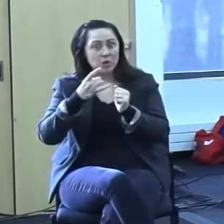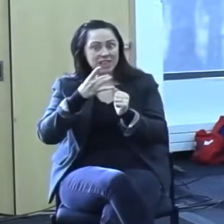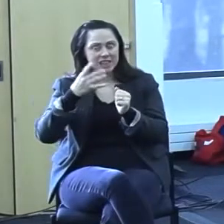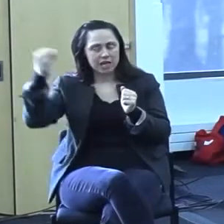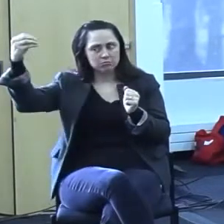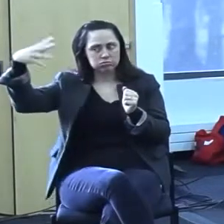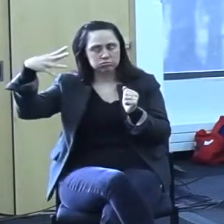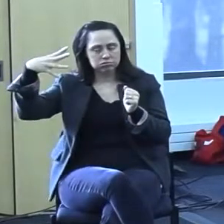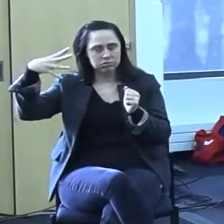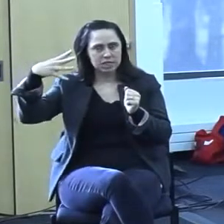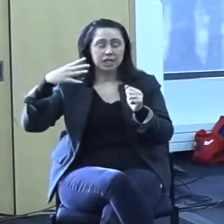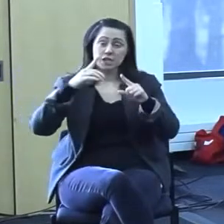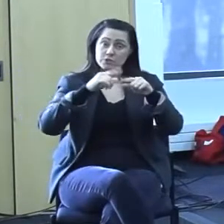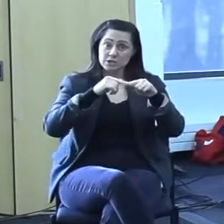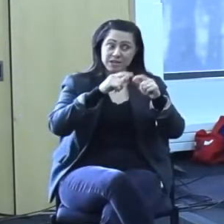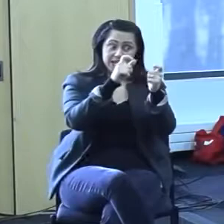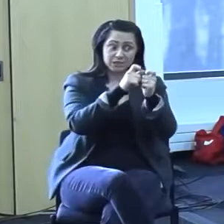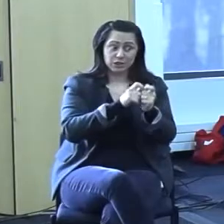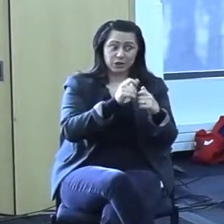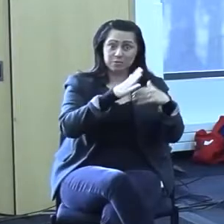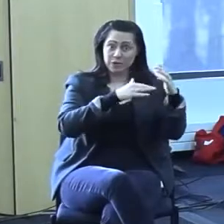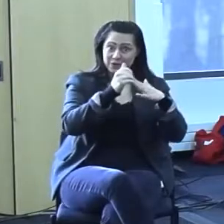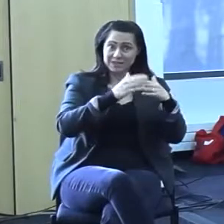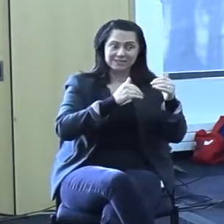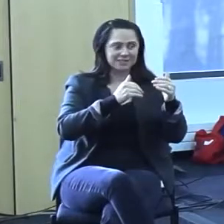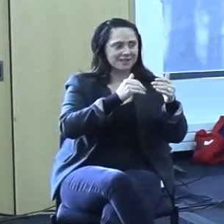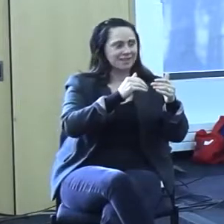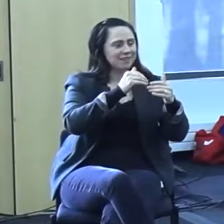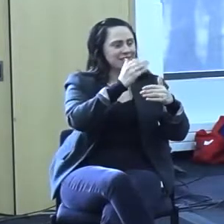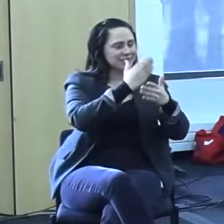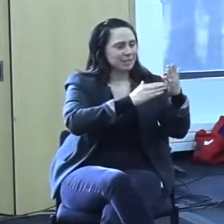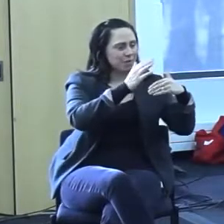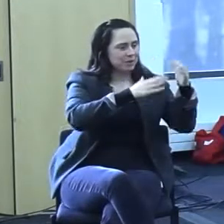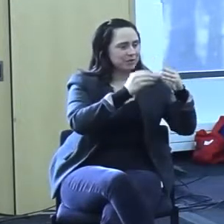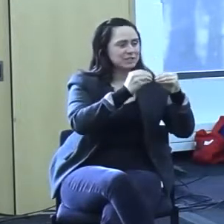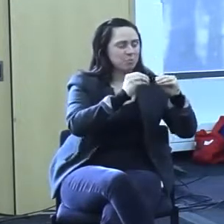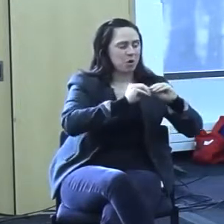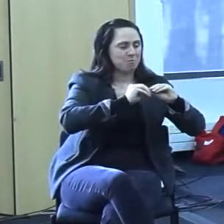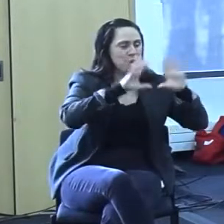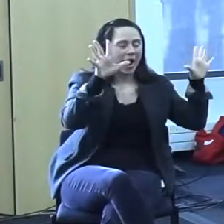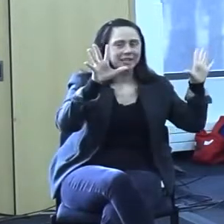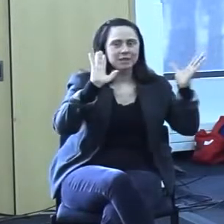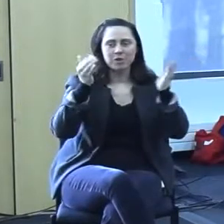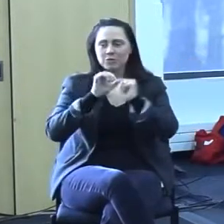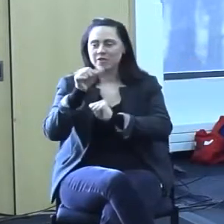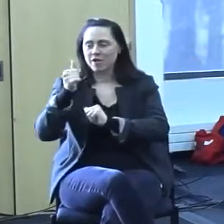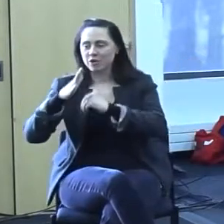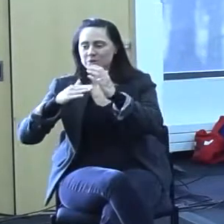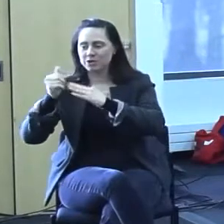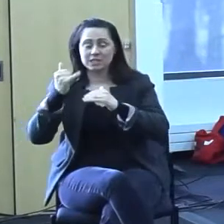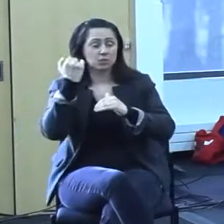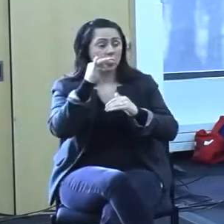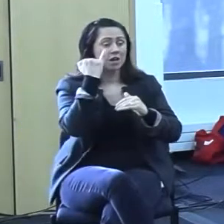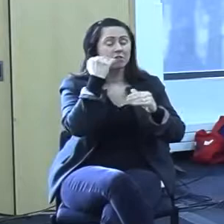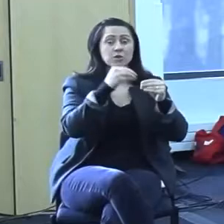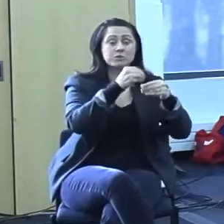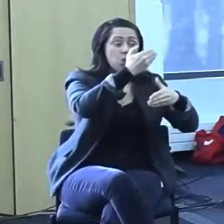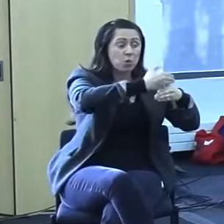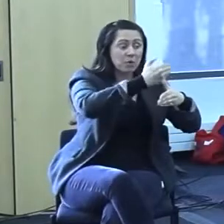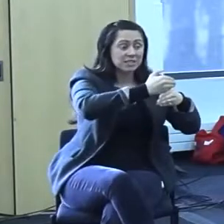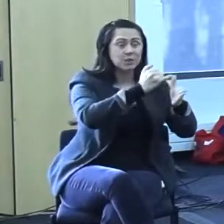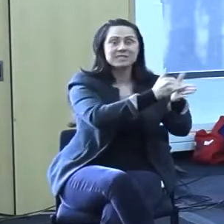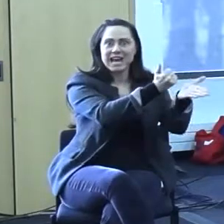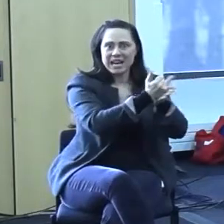So depending on certain buildings, some buildings are brighter than others, or if there's more windows, it